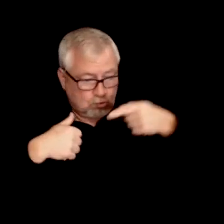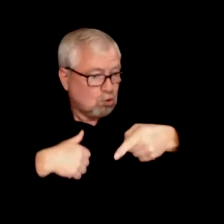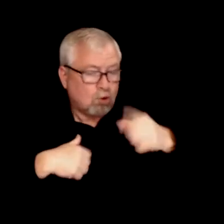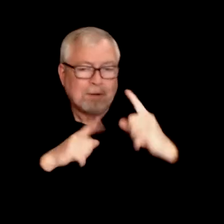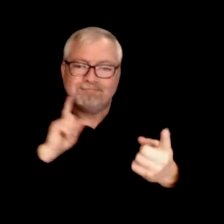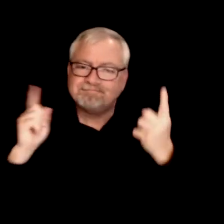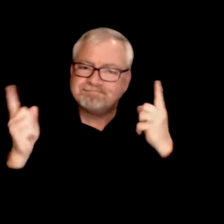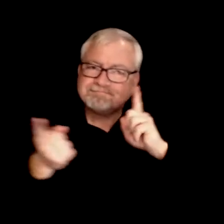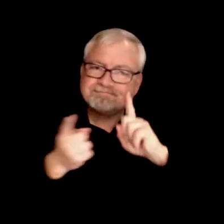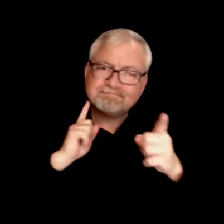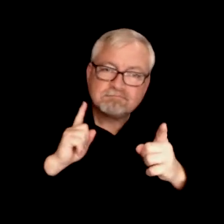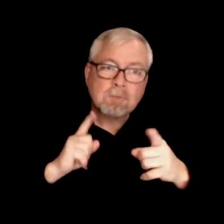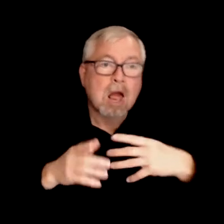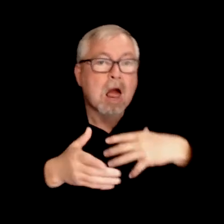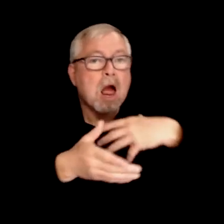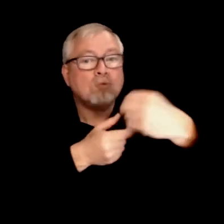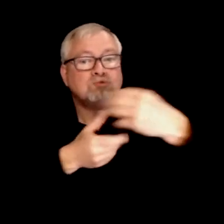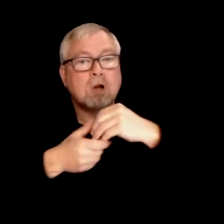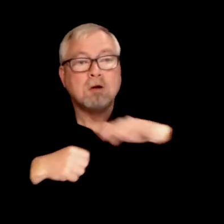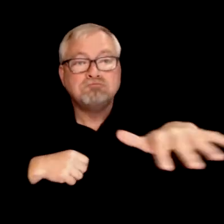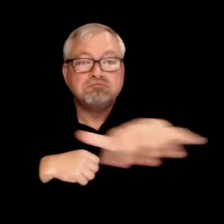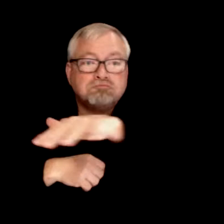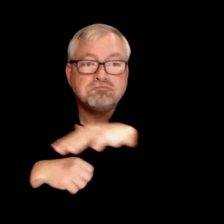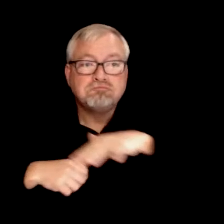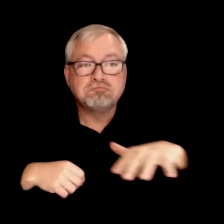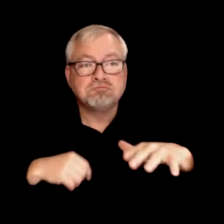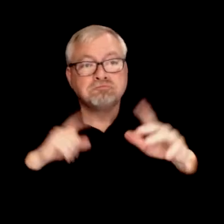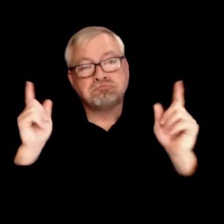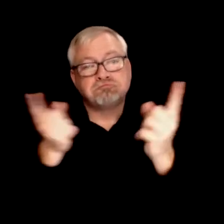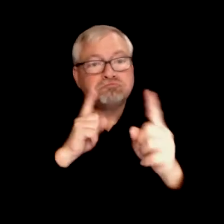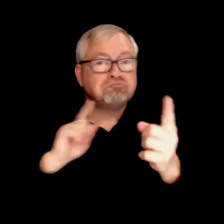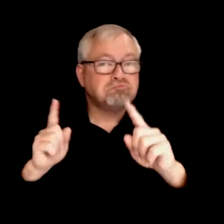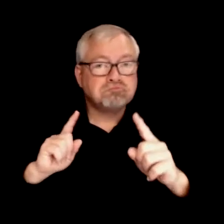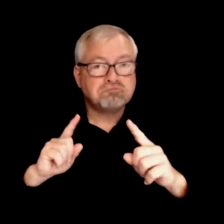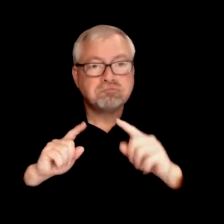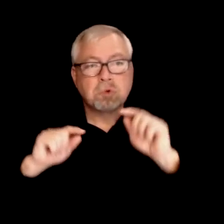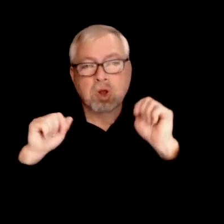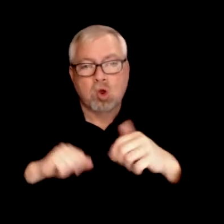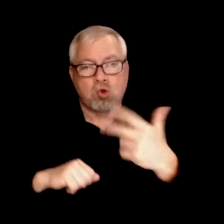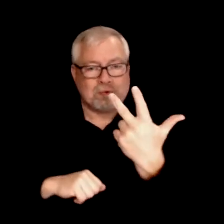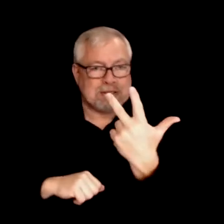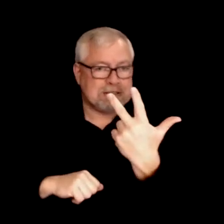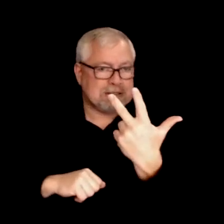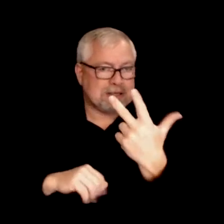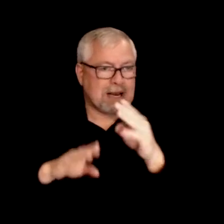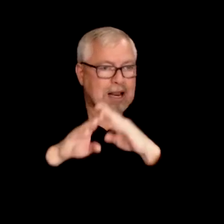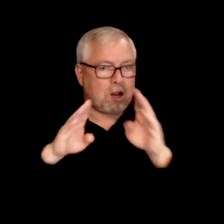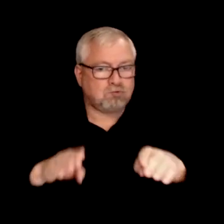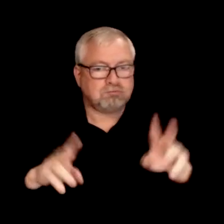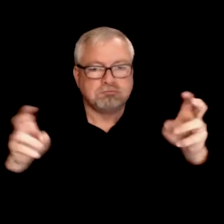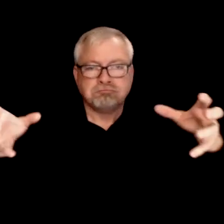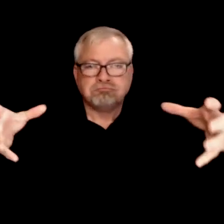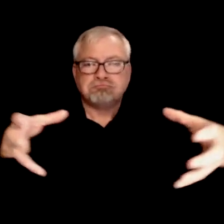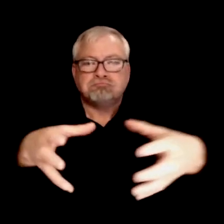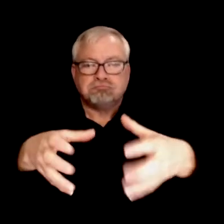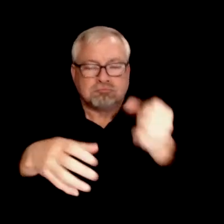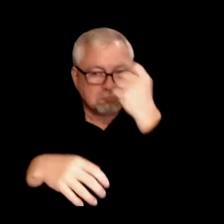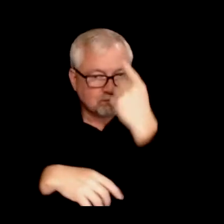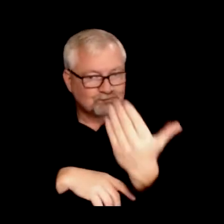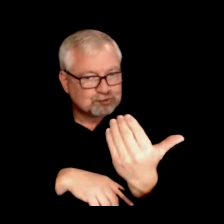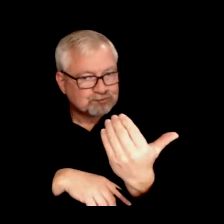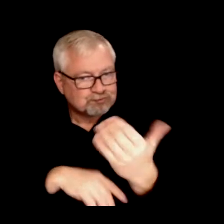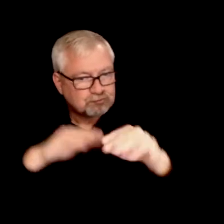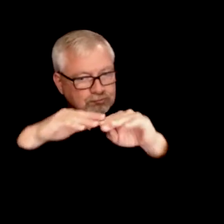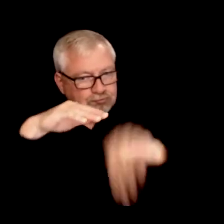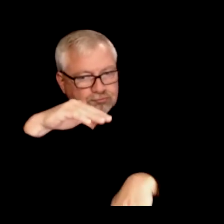3 households with no more than 15 people remains the guidance. Again, paying attention to social distancing of 6 feet